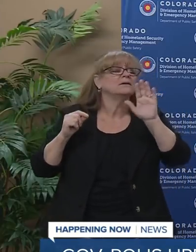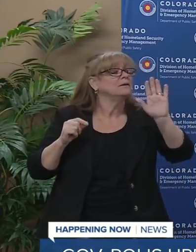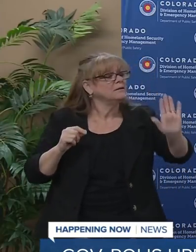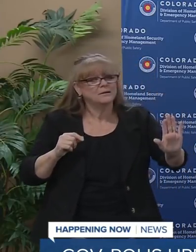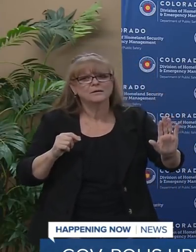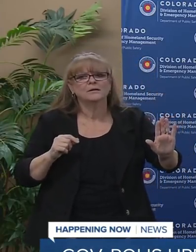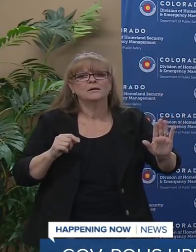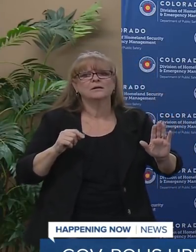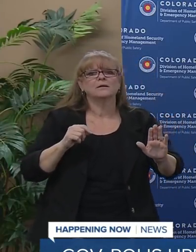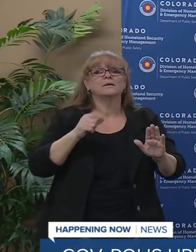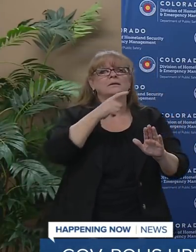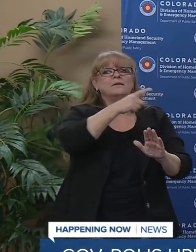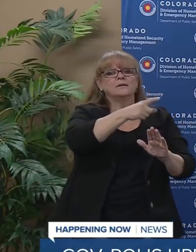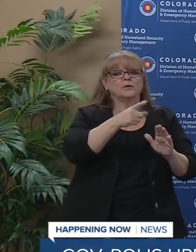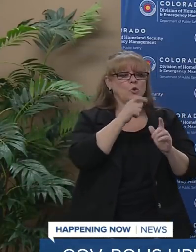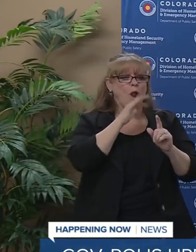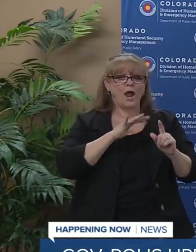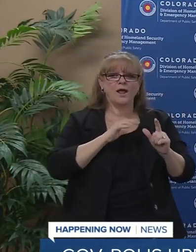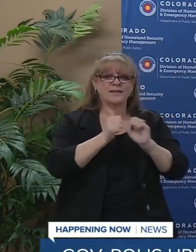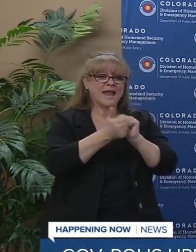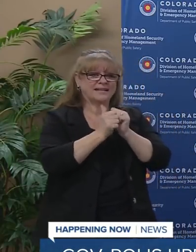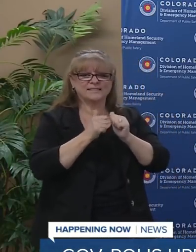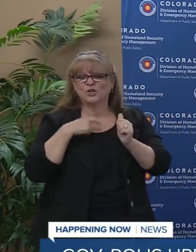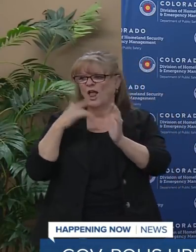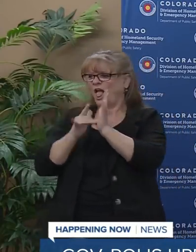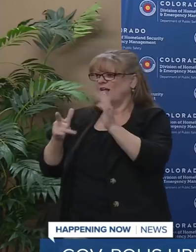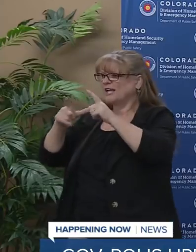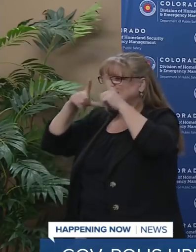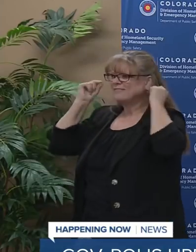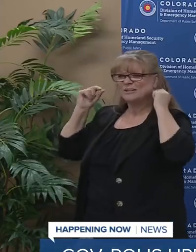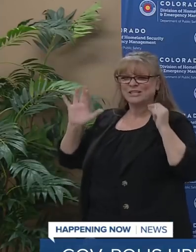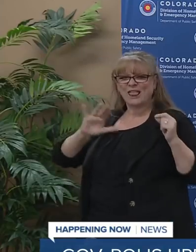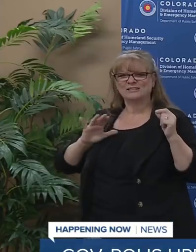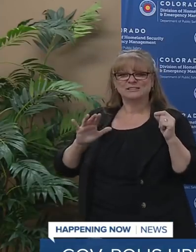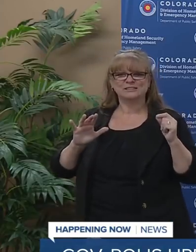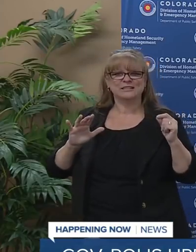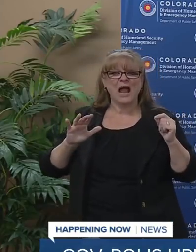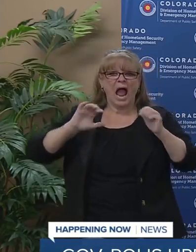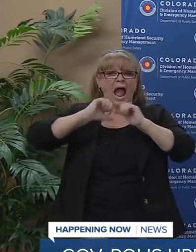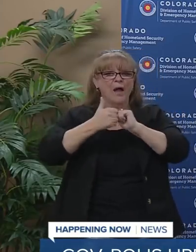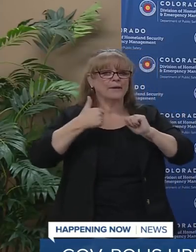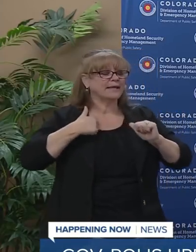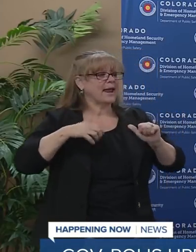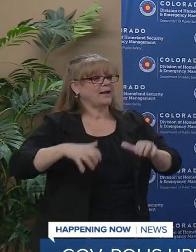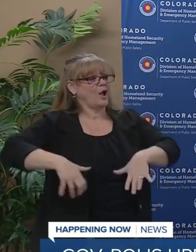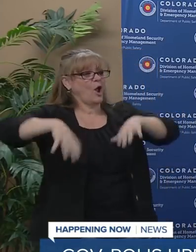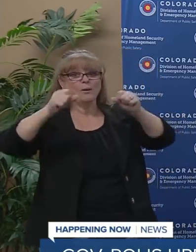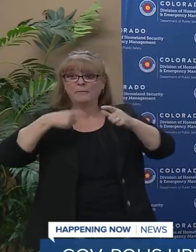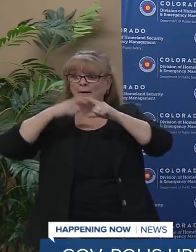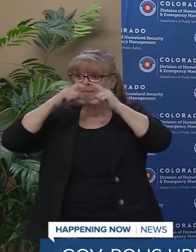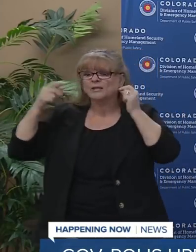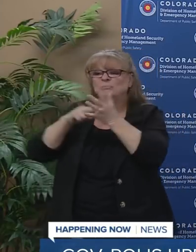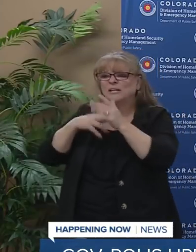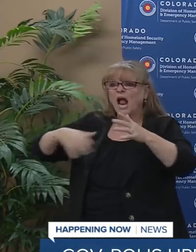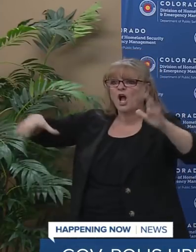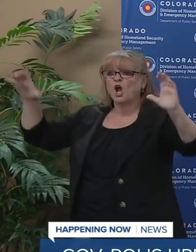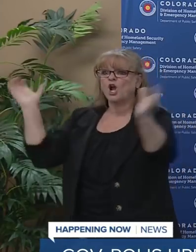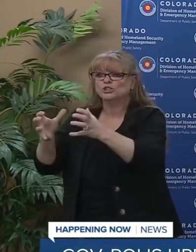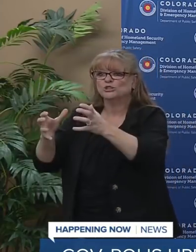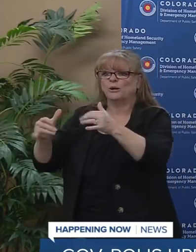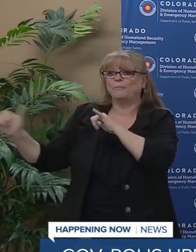a contest to say, how can I have a quiet party in my neighborhood and nobody finds out, or how can I keep